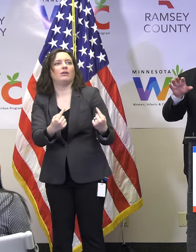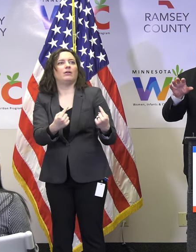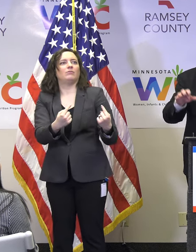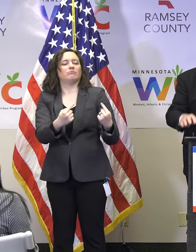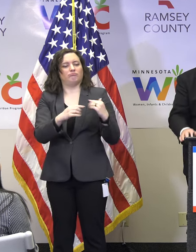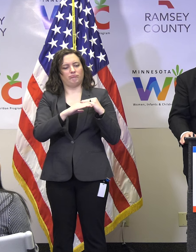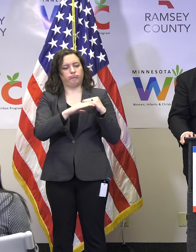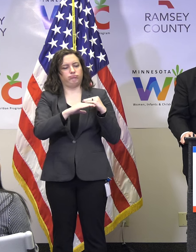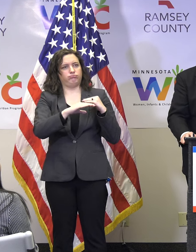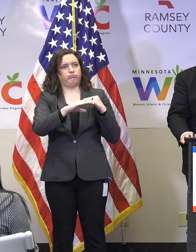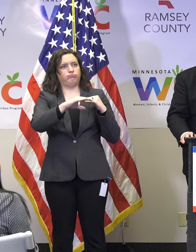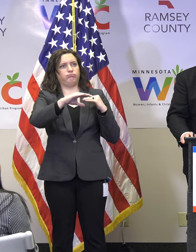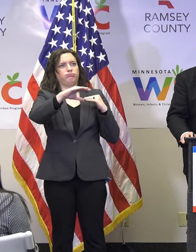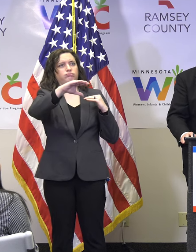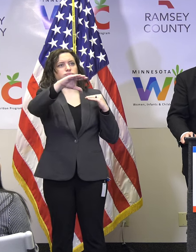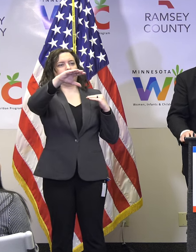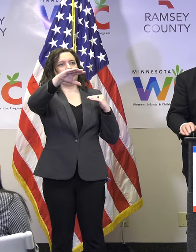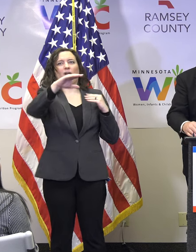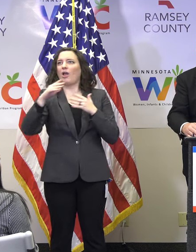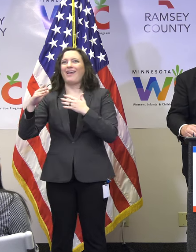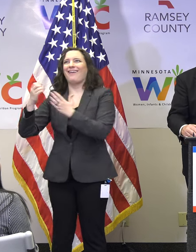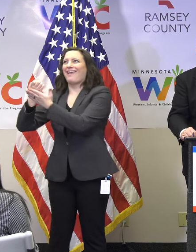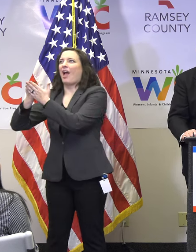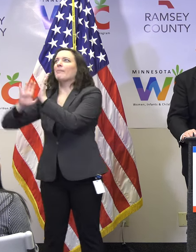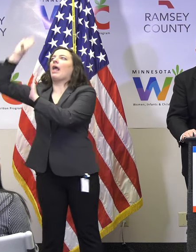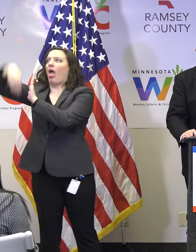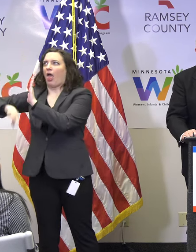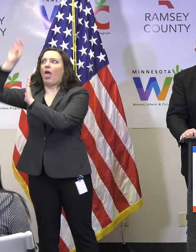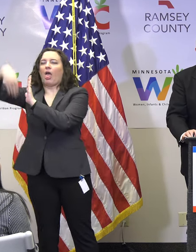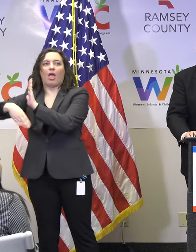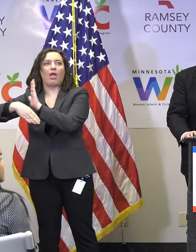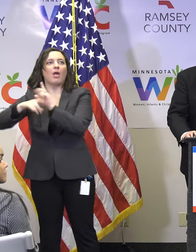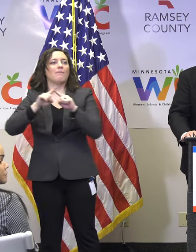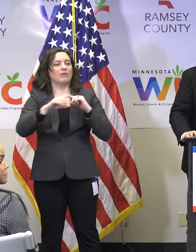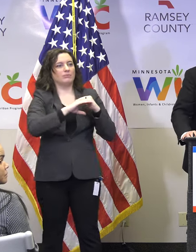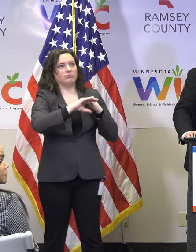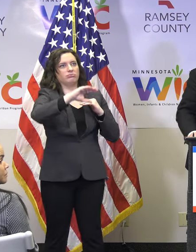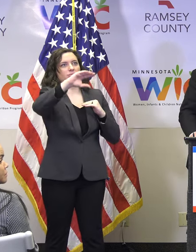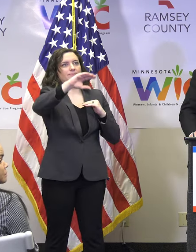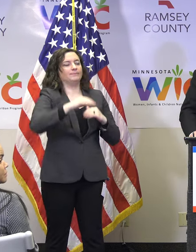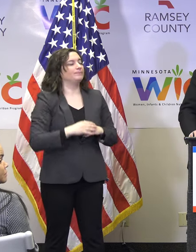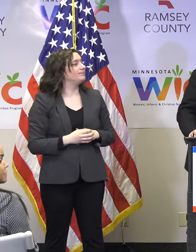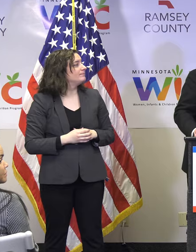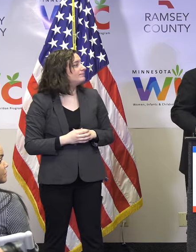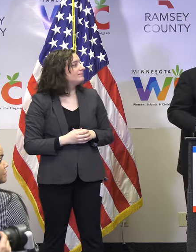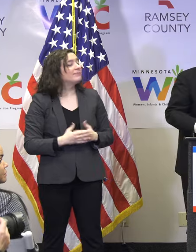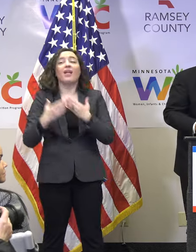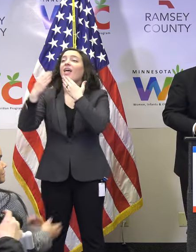many people qualify for the program, the nature of the program. Thanks, folks.